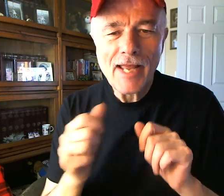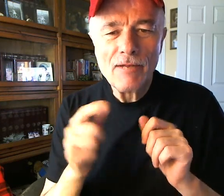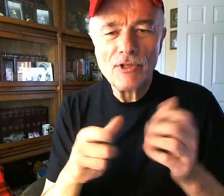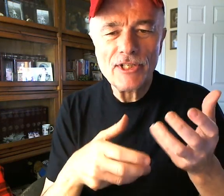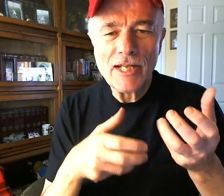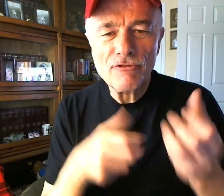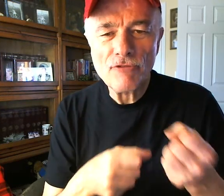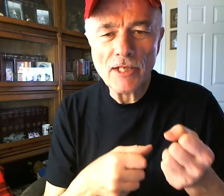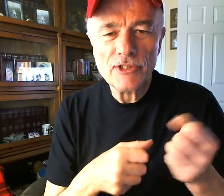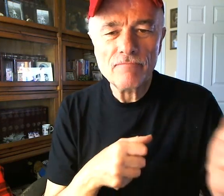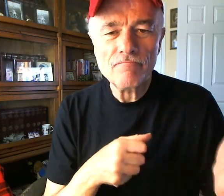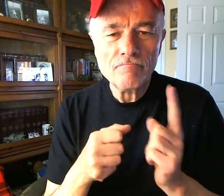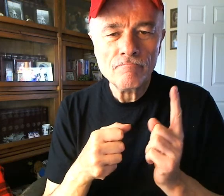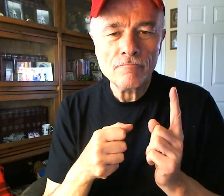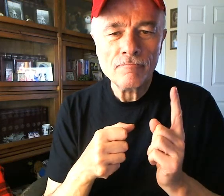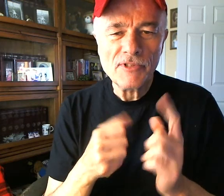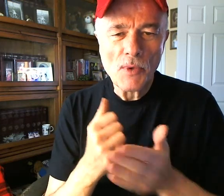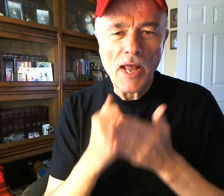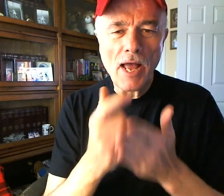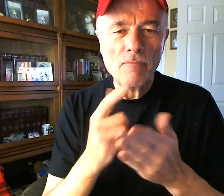you guys are missing the main